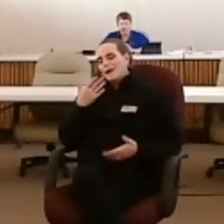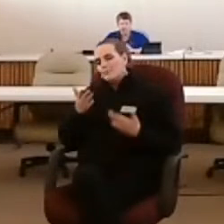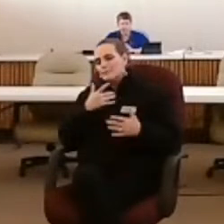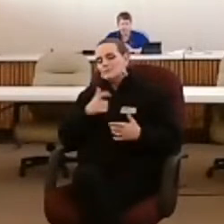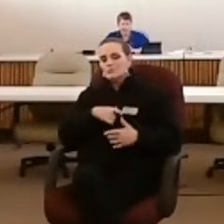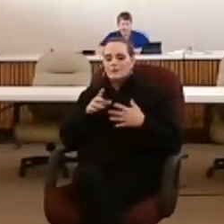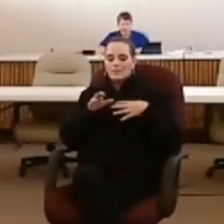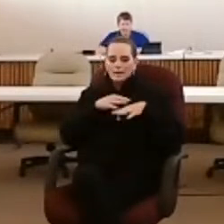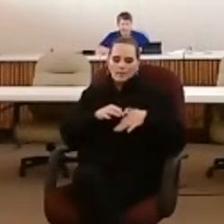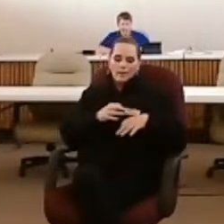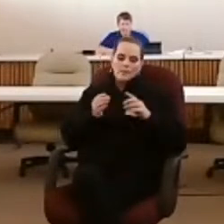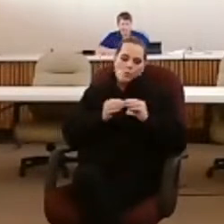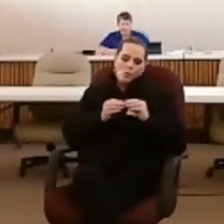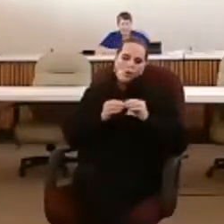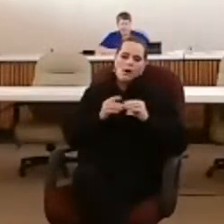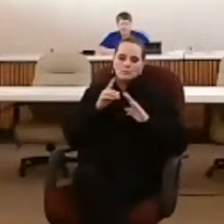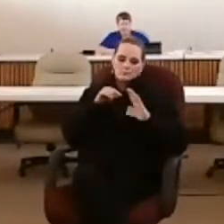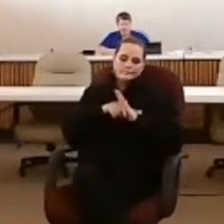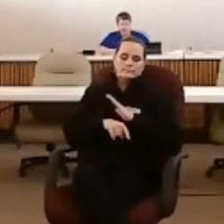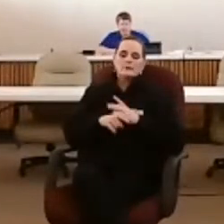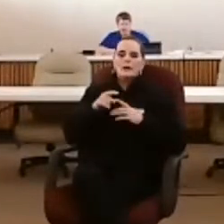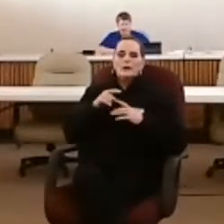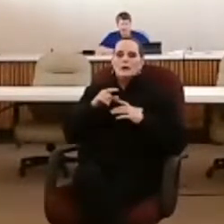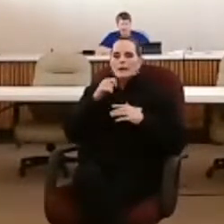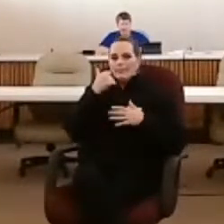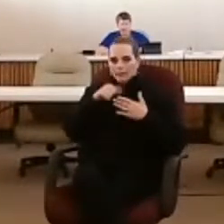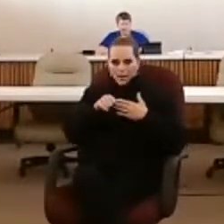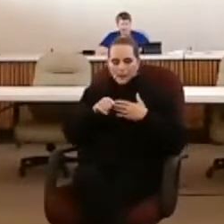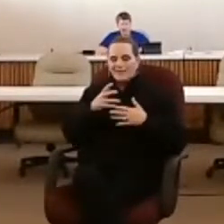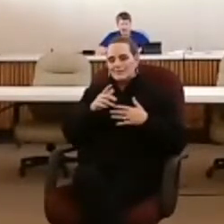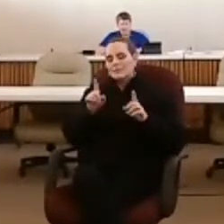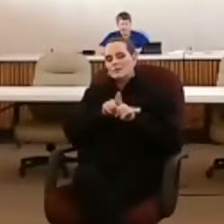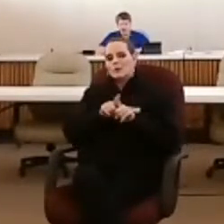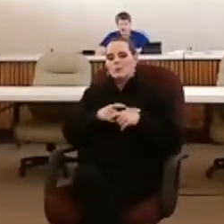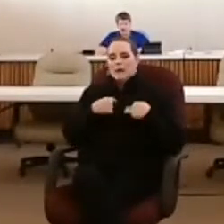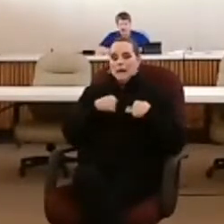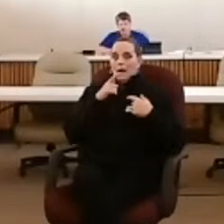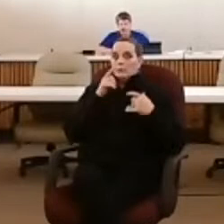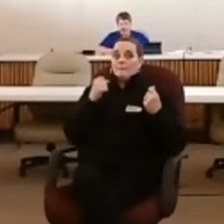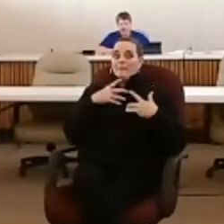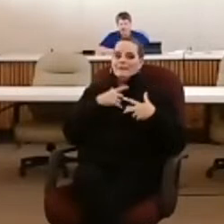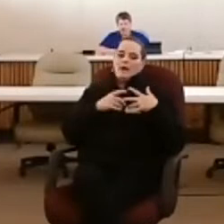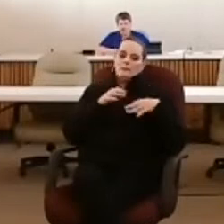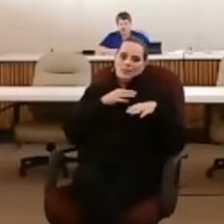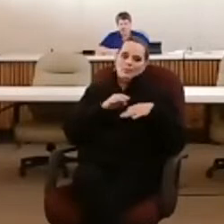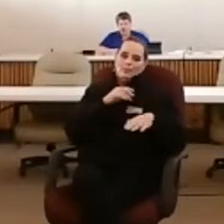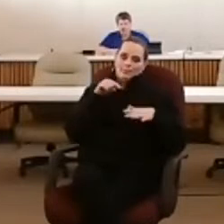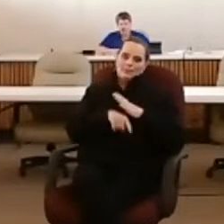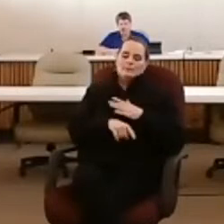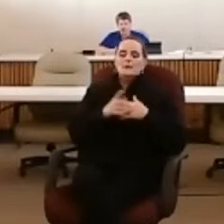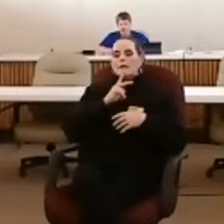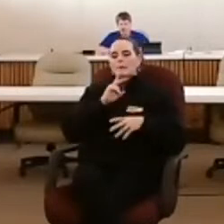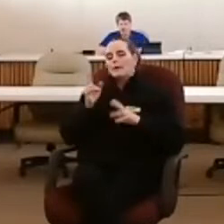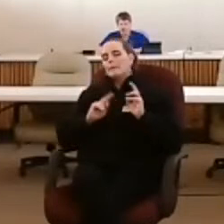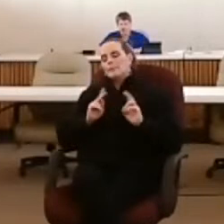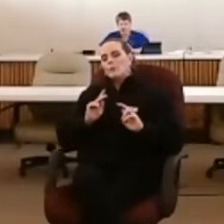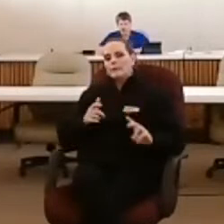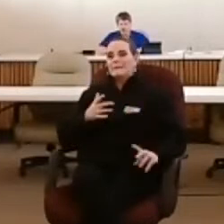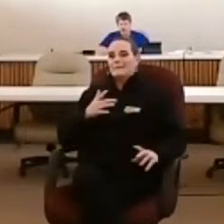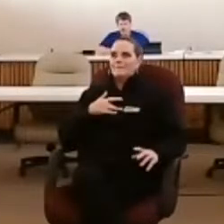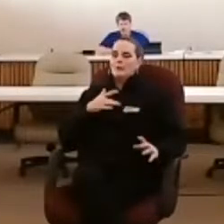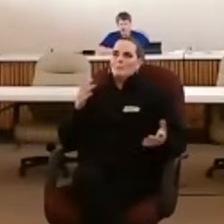more thoroughly in the letter so as to prevent angst, but part of it also was, I was afraid if I explained that, then there would be people who